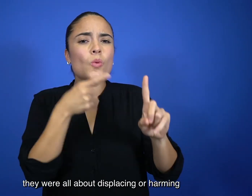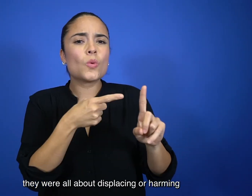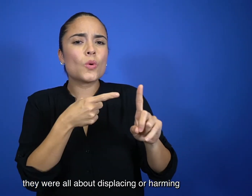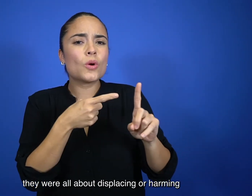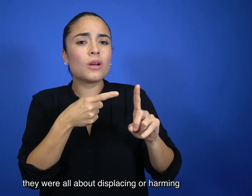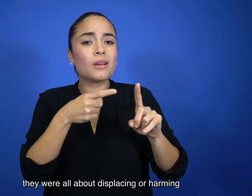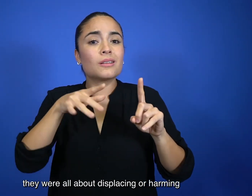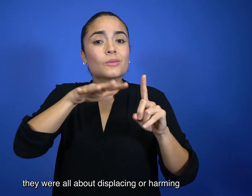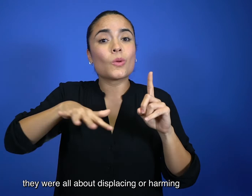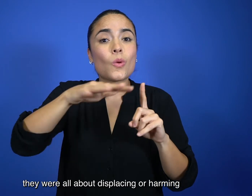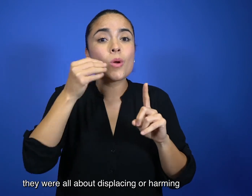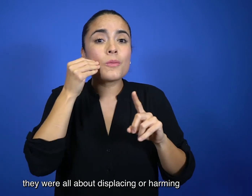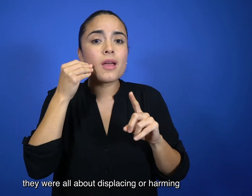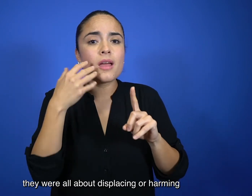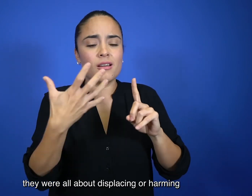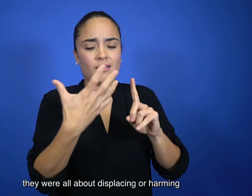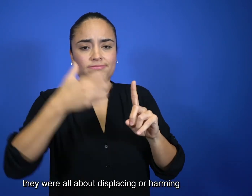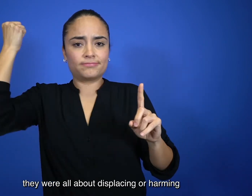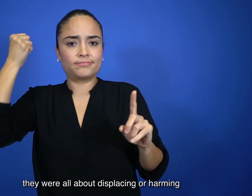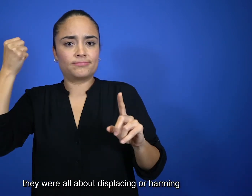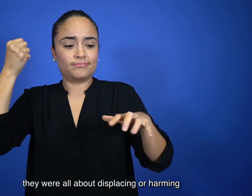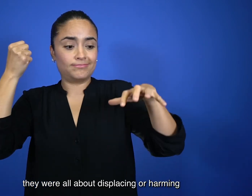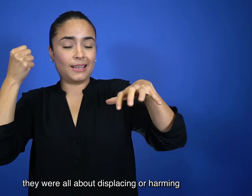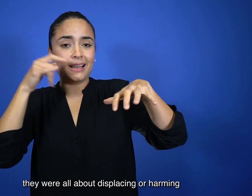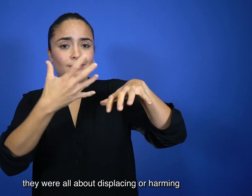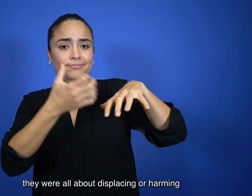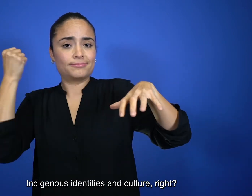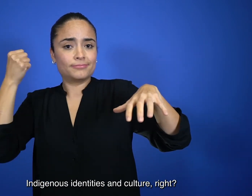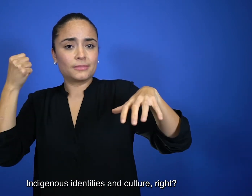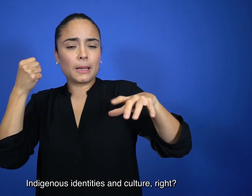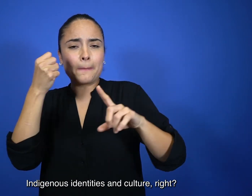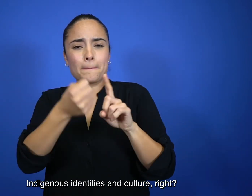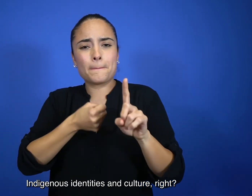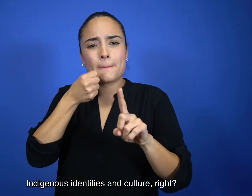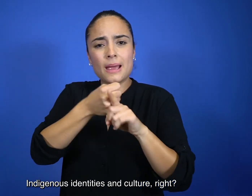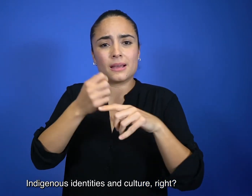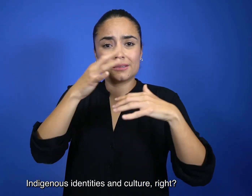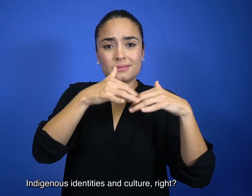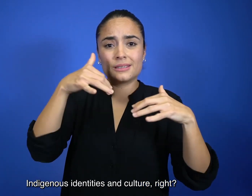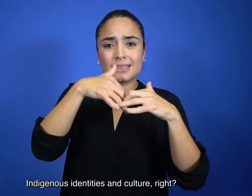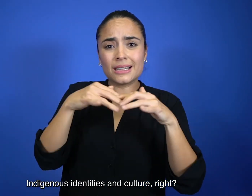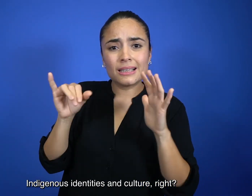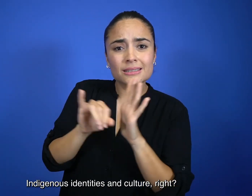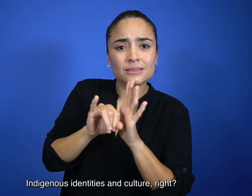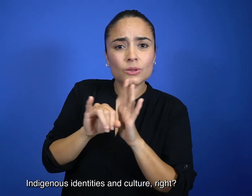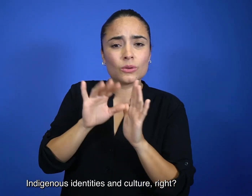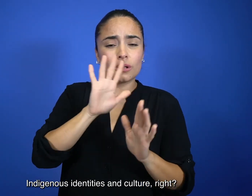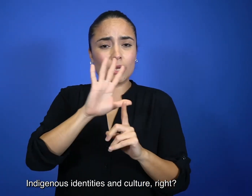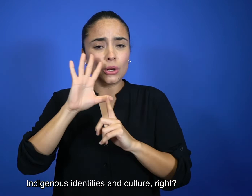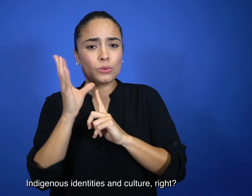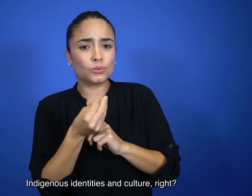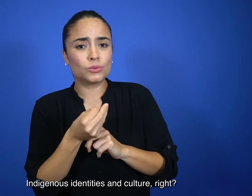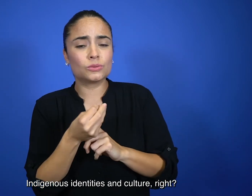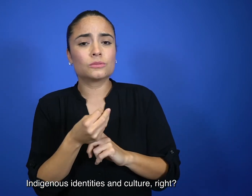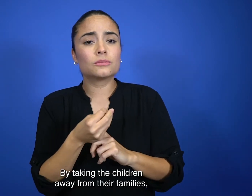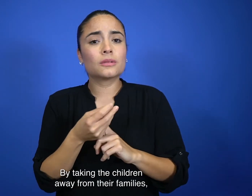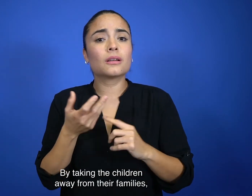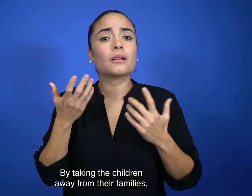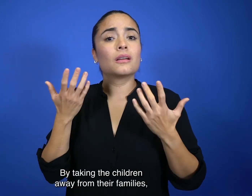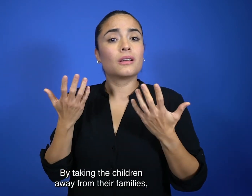about displacing or harming Indigenous identities and culture, right? By taking the